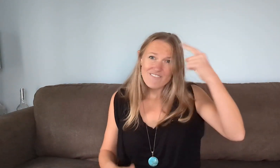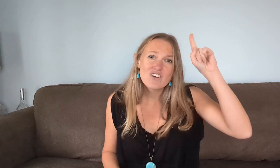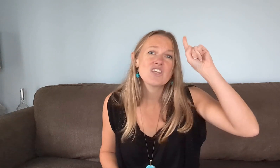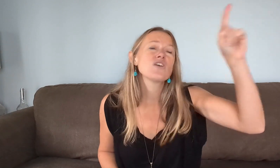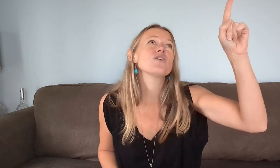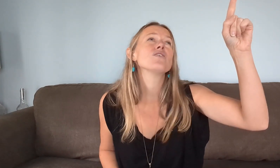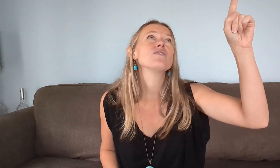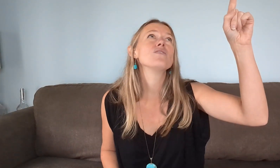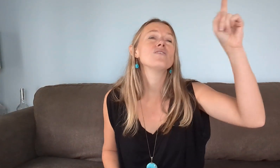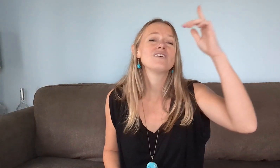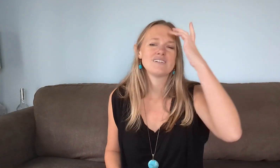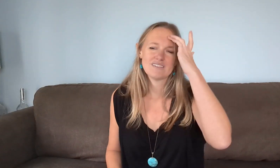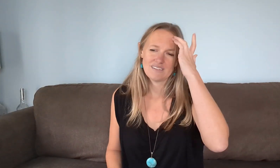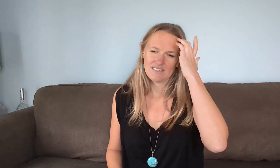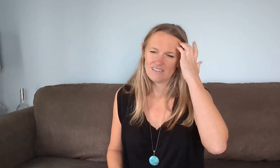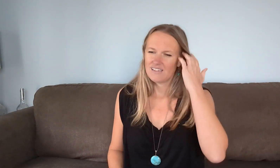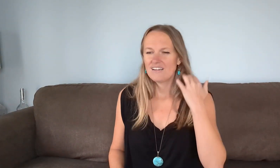for you.